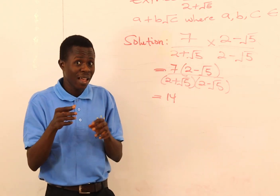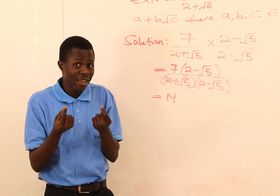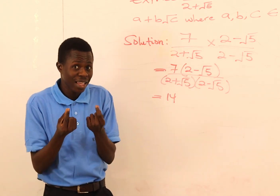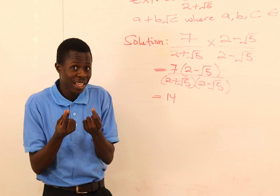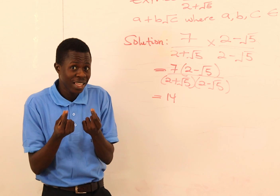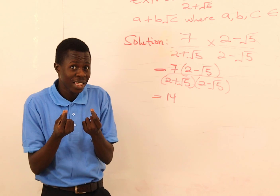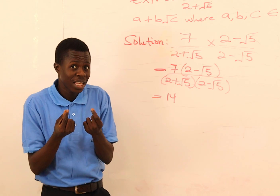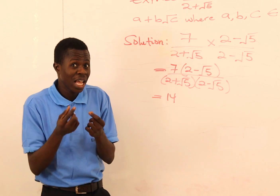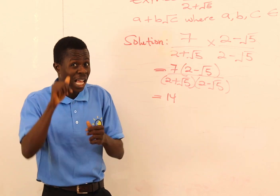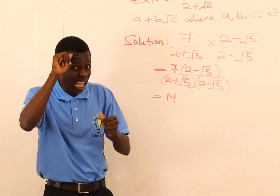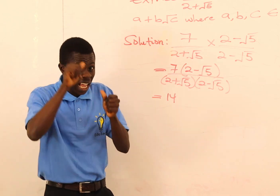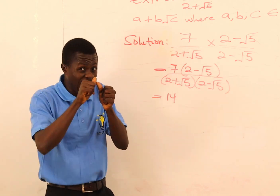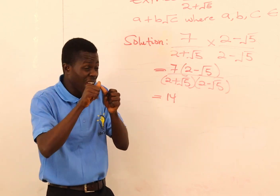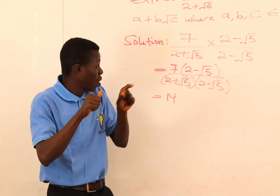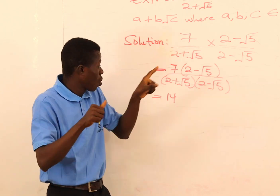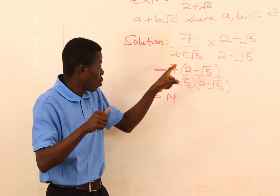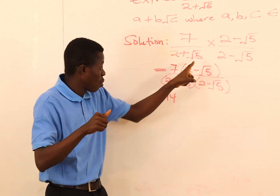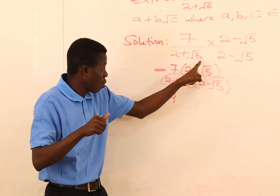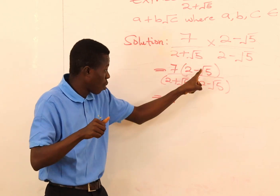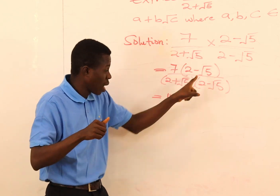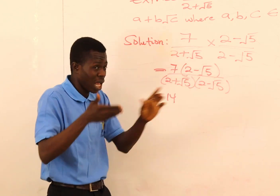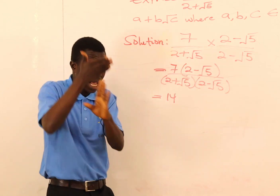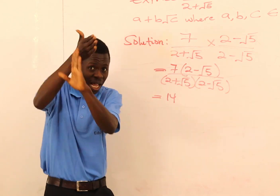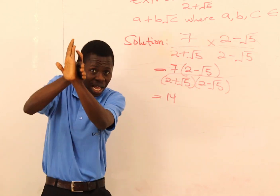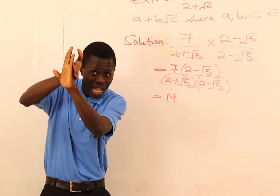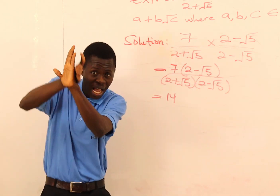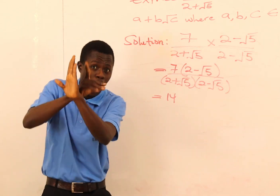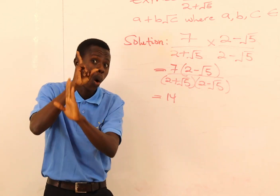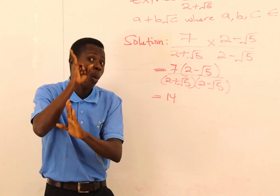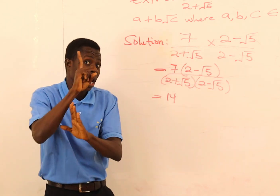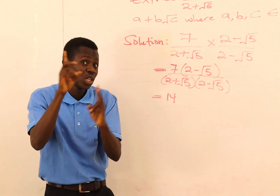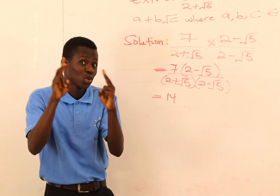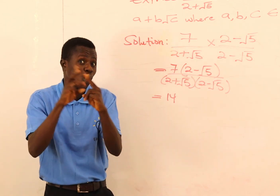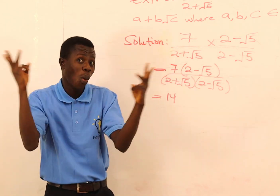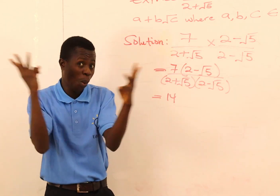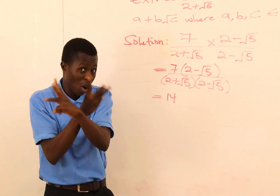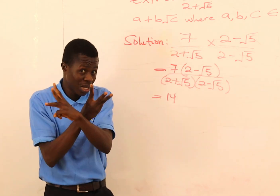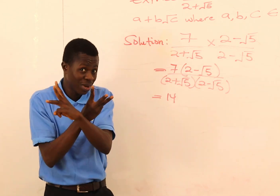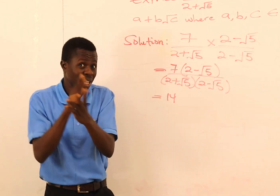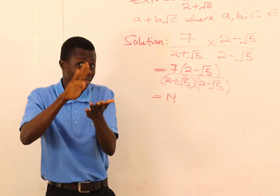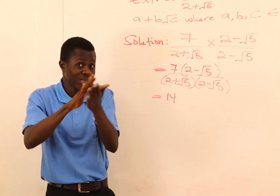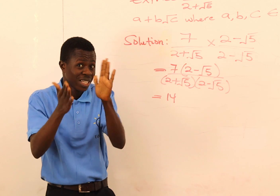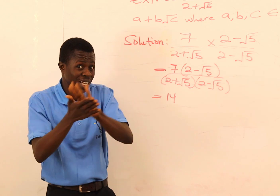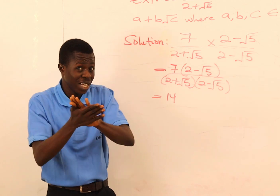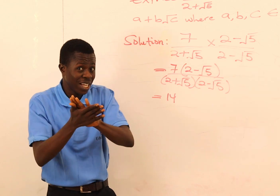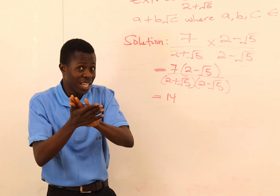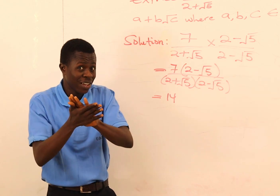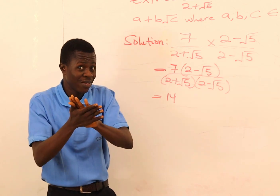So we multiply 7 by minus square root of